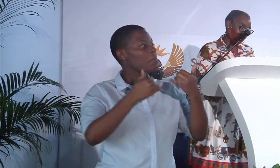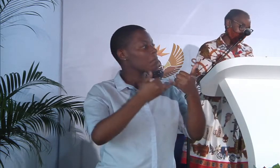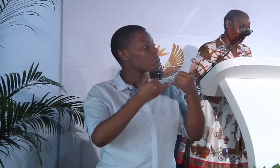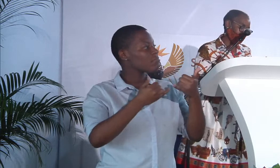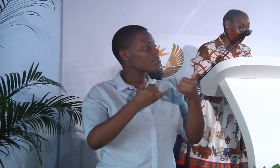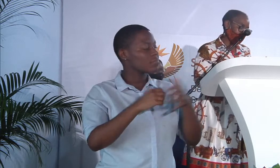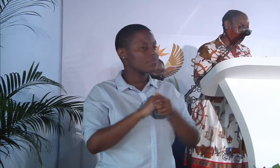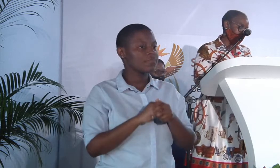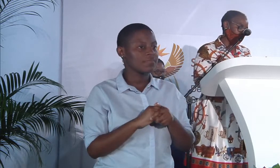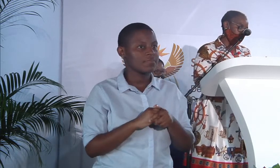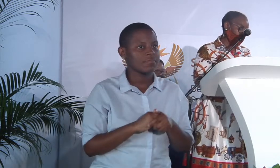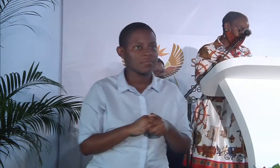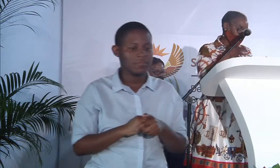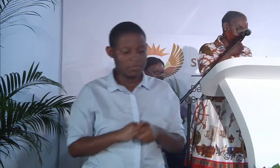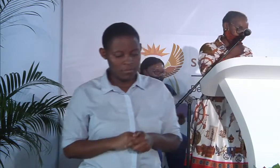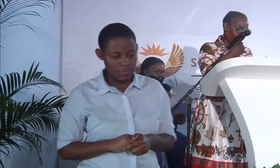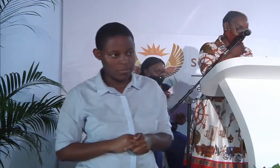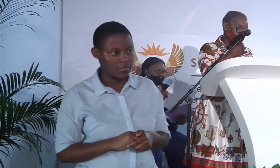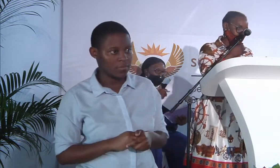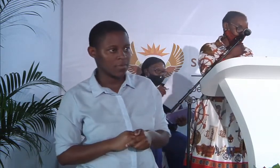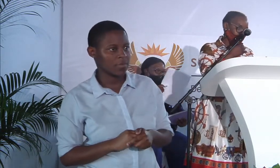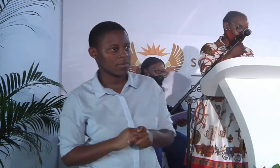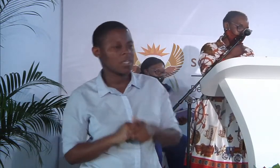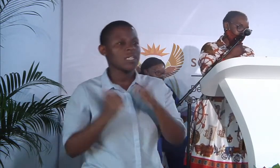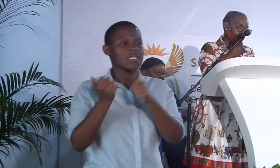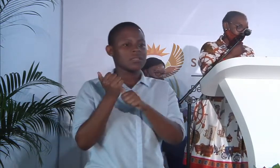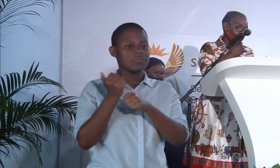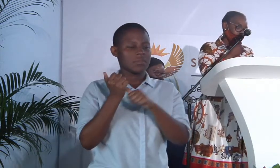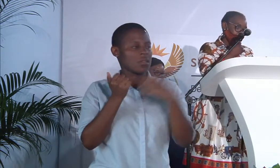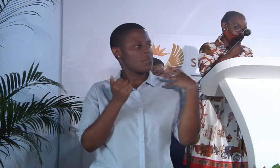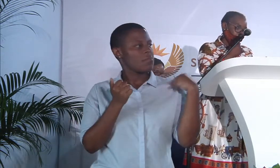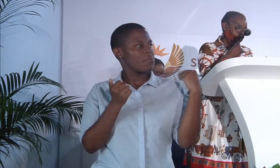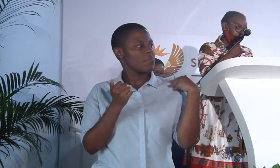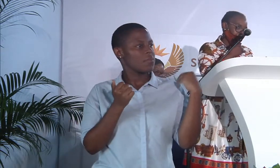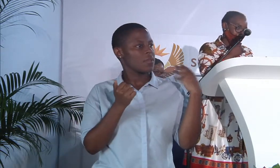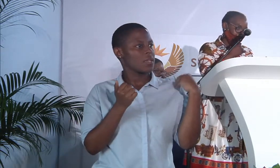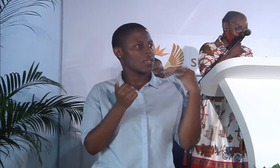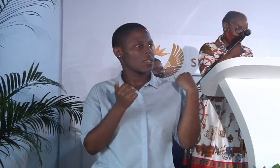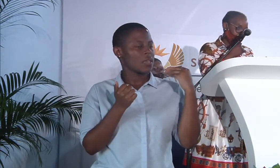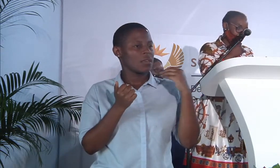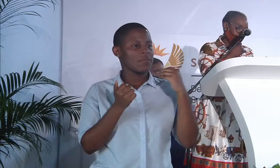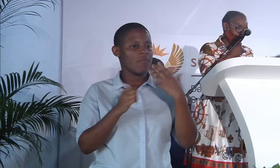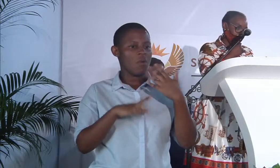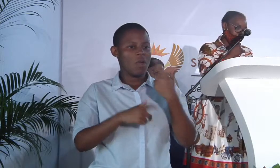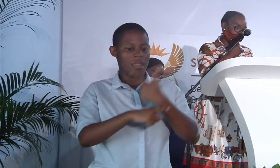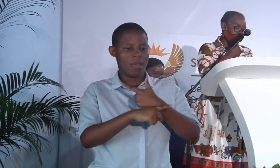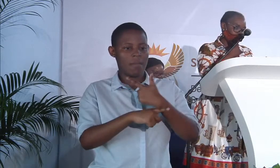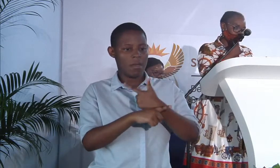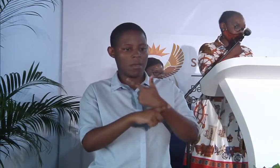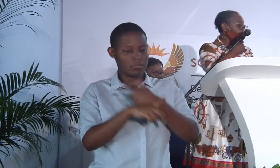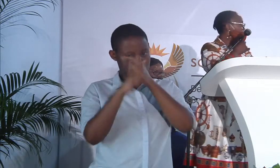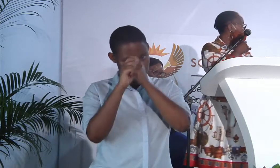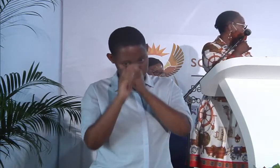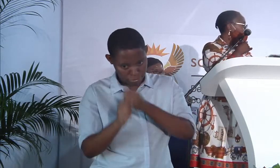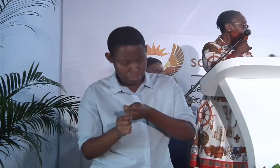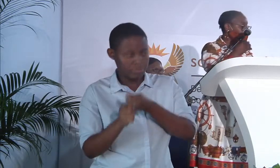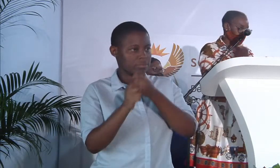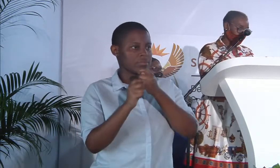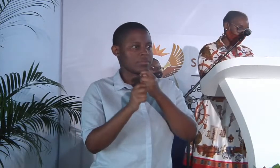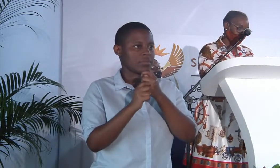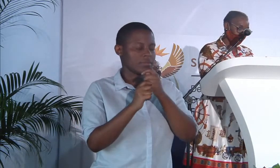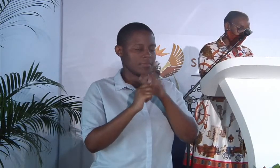our Honorable Deputy Minister of Employment and Labor, Mebuitumelo